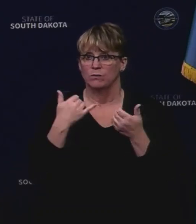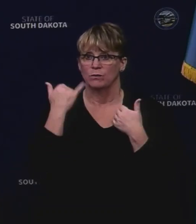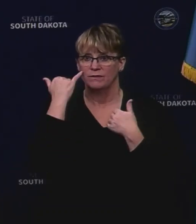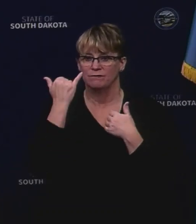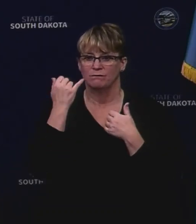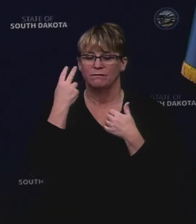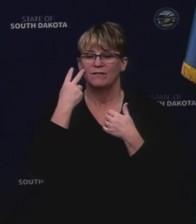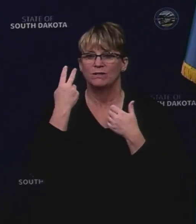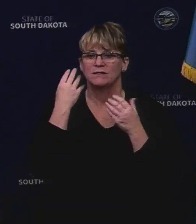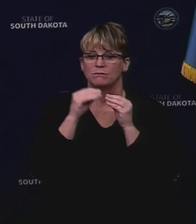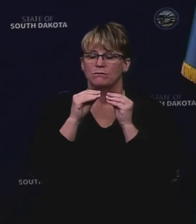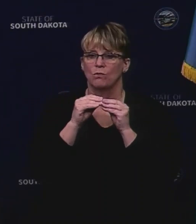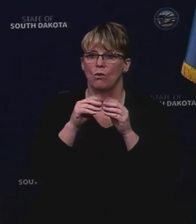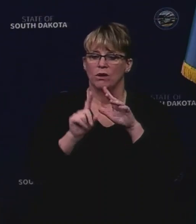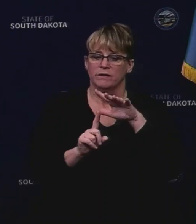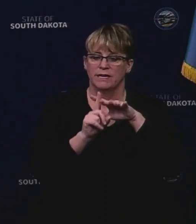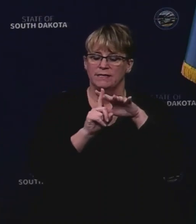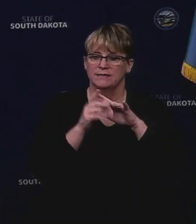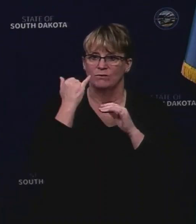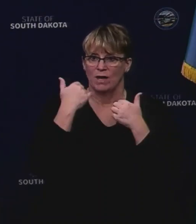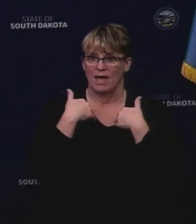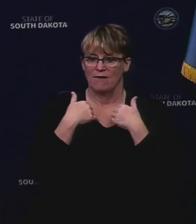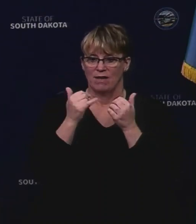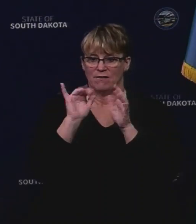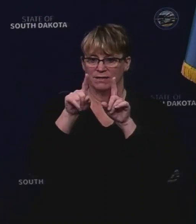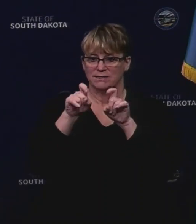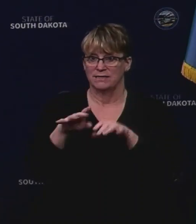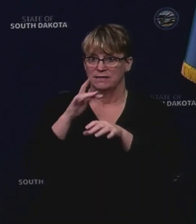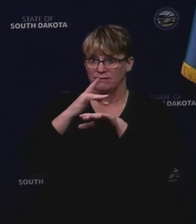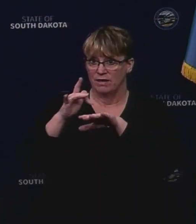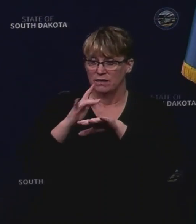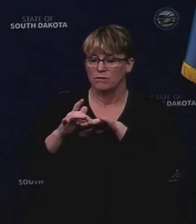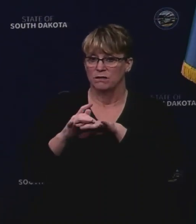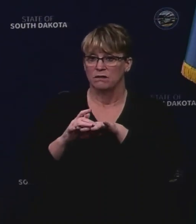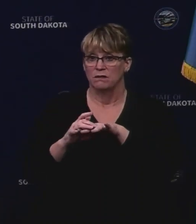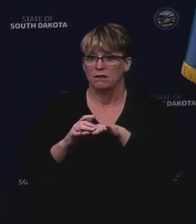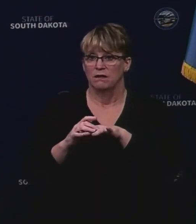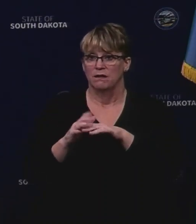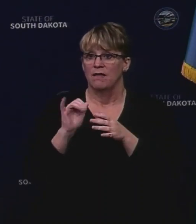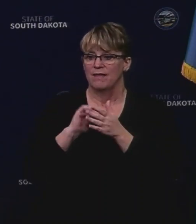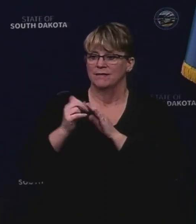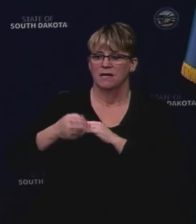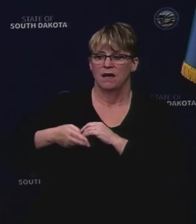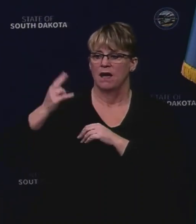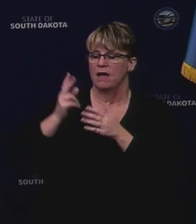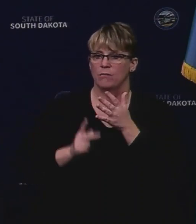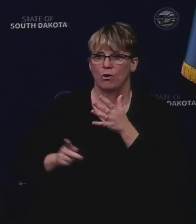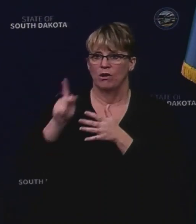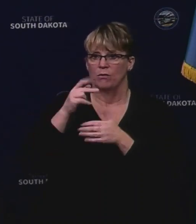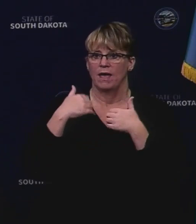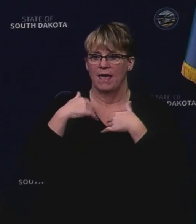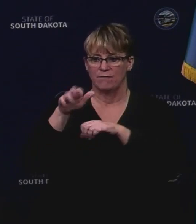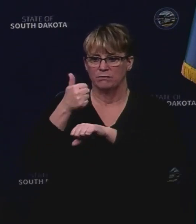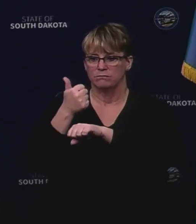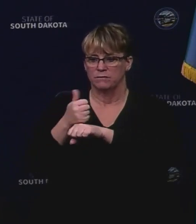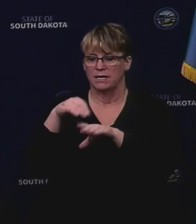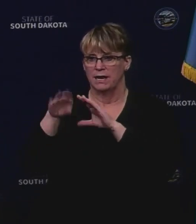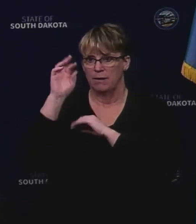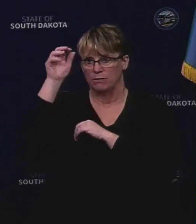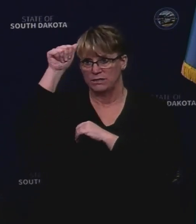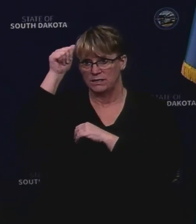in cases, making sure we have the testing available is, one of the highest priorities, and we have that in place in Aberdeen as